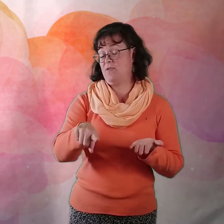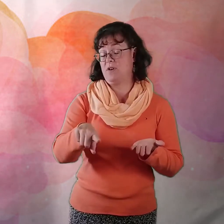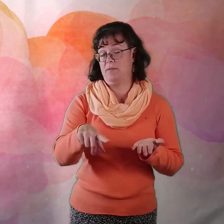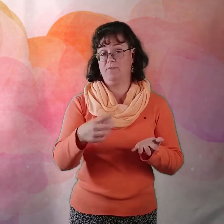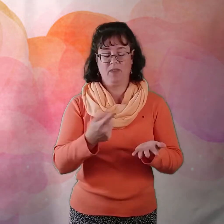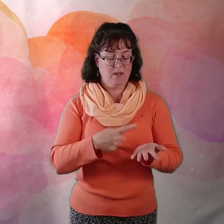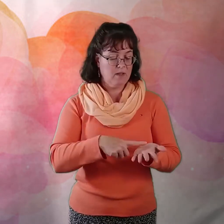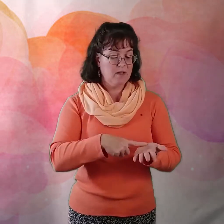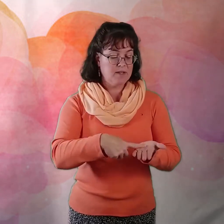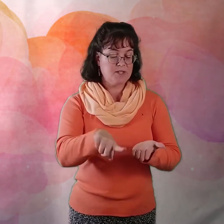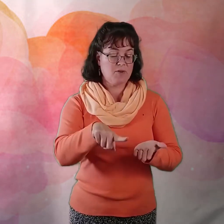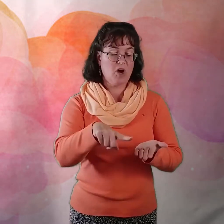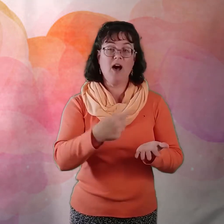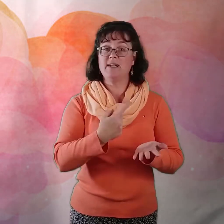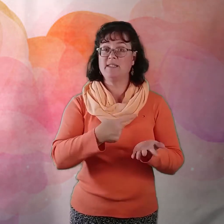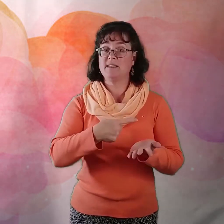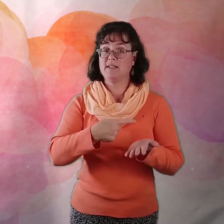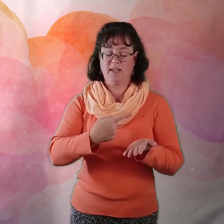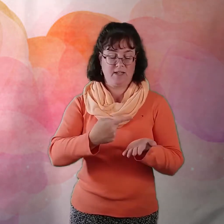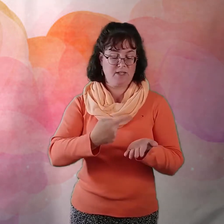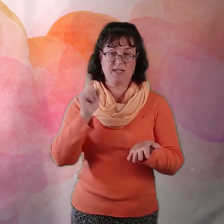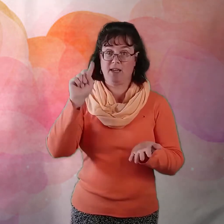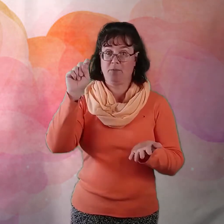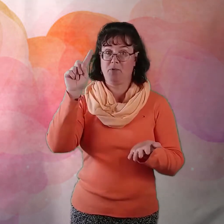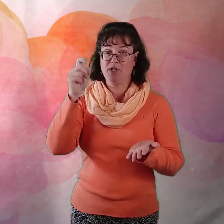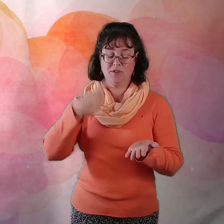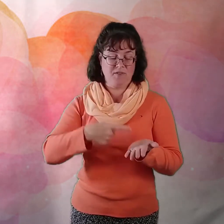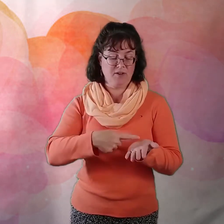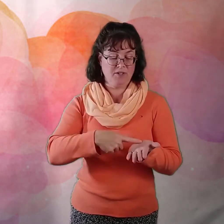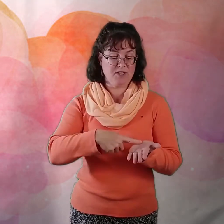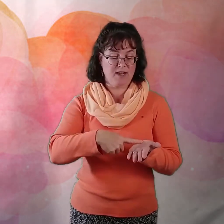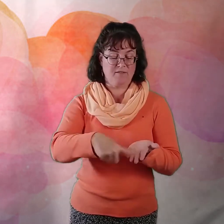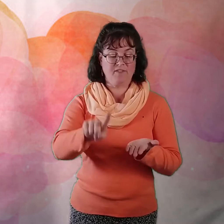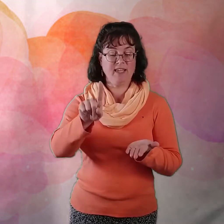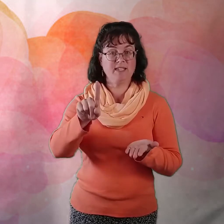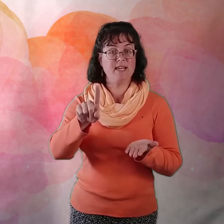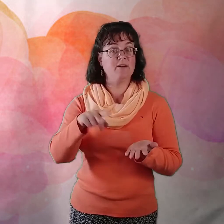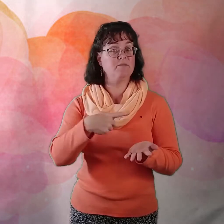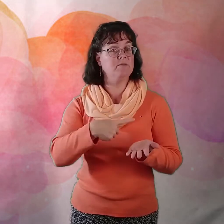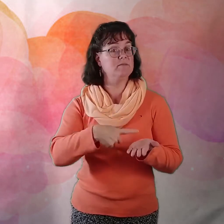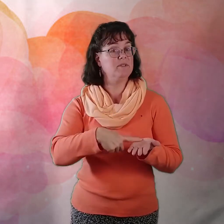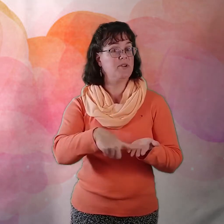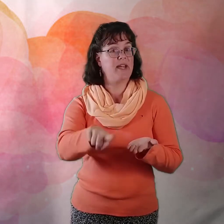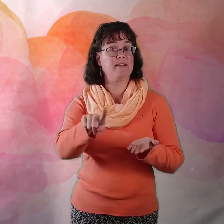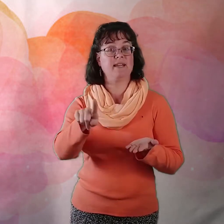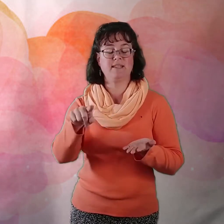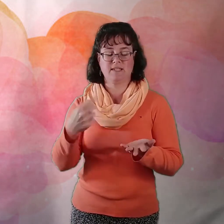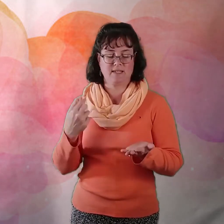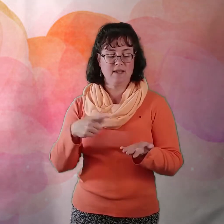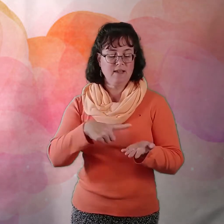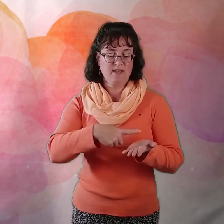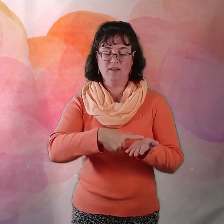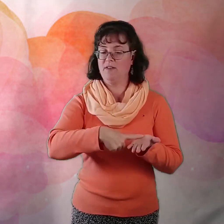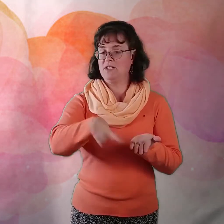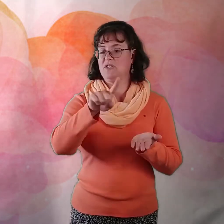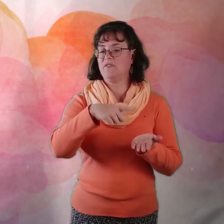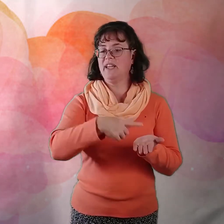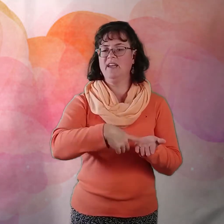it. So cost is take your pointer finger and just kind of flick it down your hand like this. Think of it as just flicking